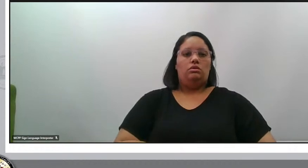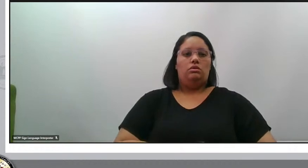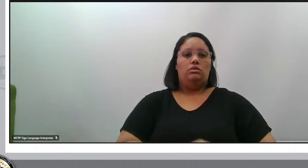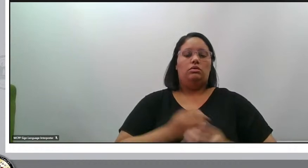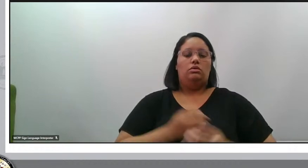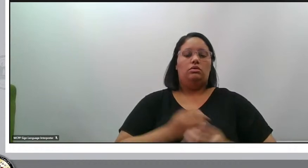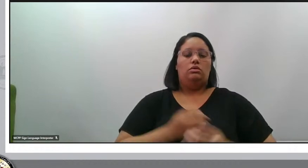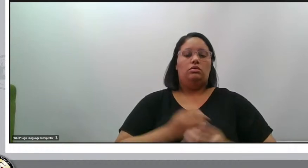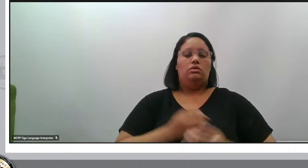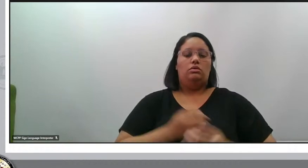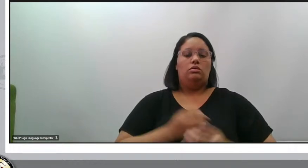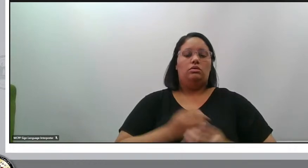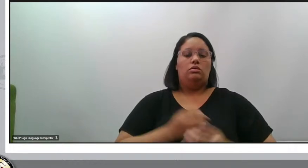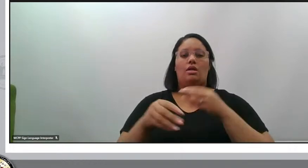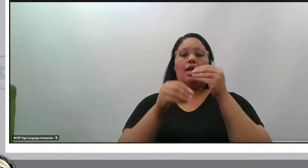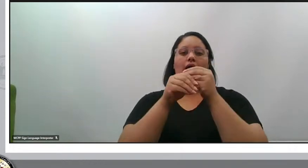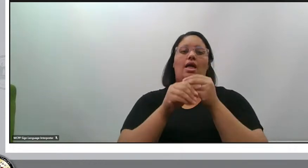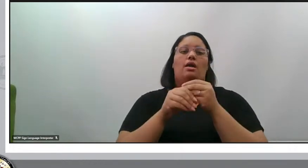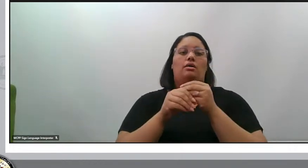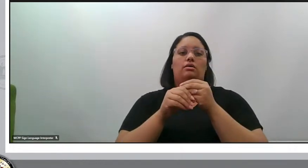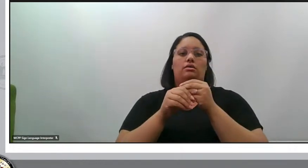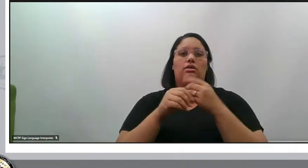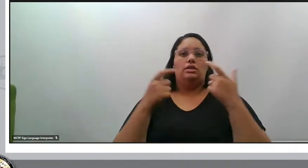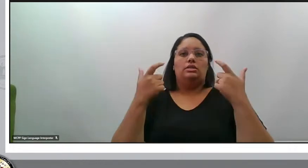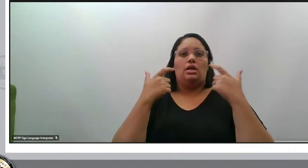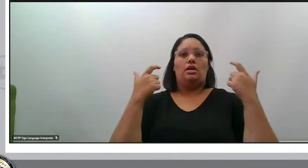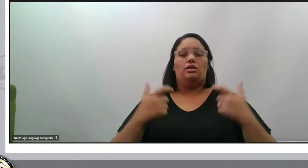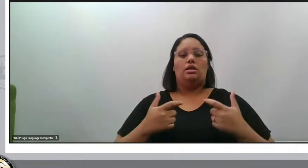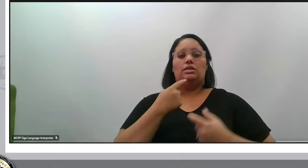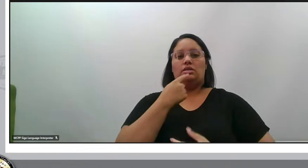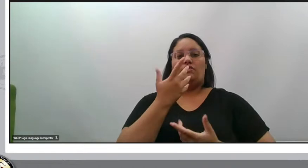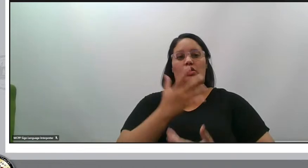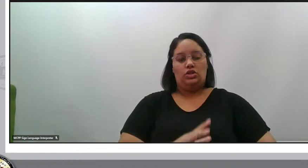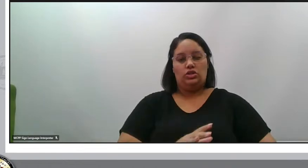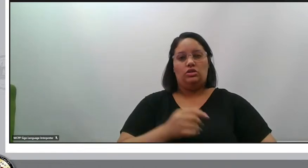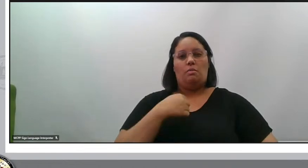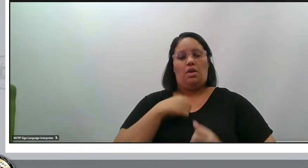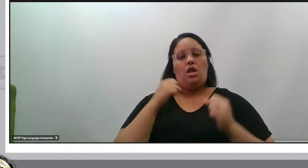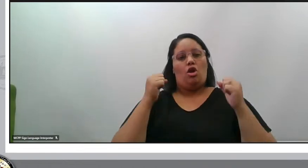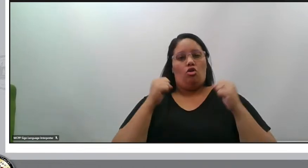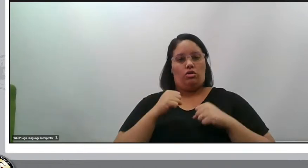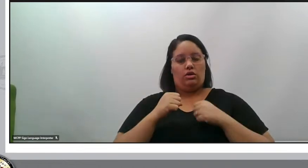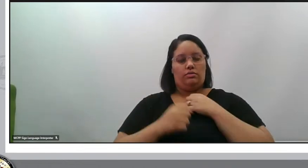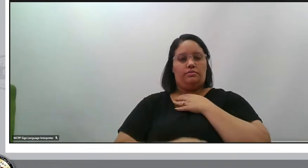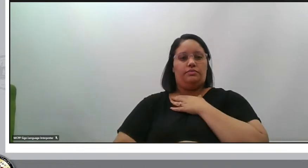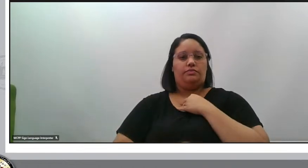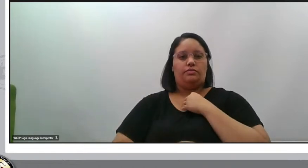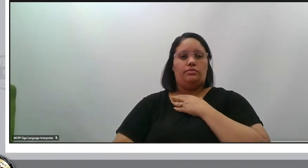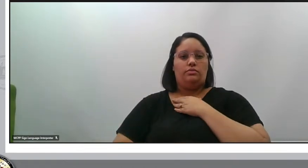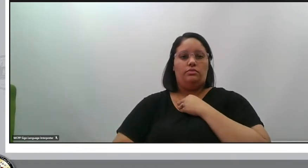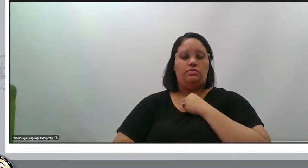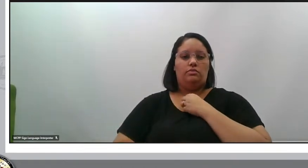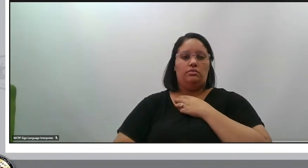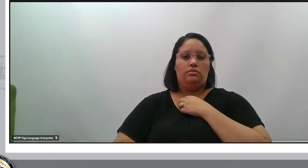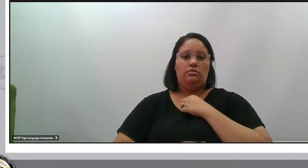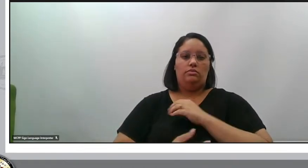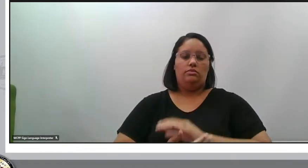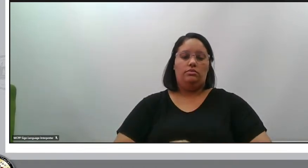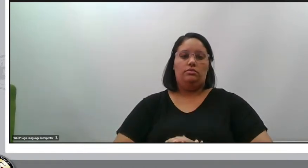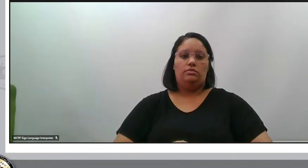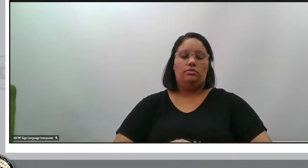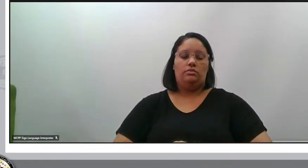in addition to what the Secretary has already indicated, which I agree with, specifically for